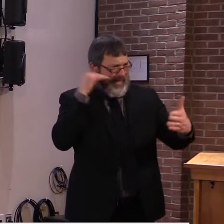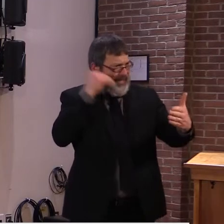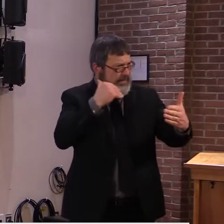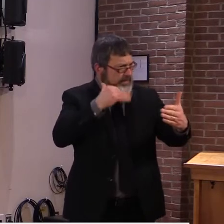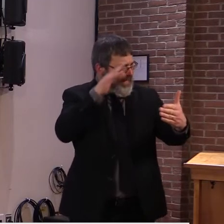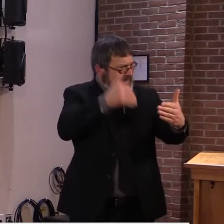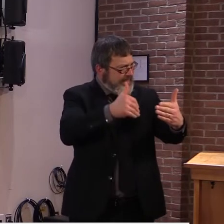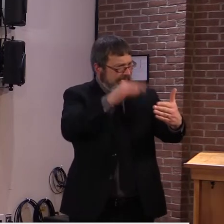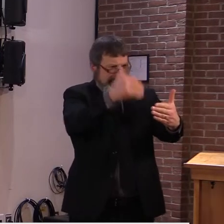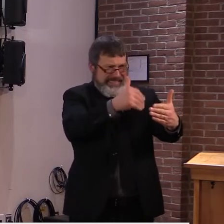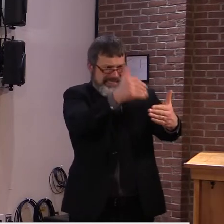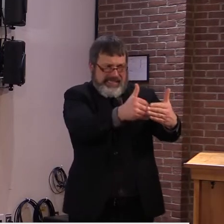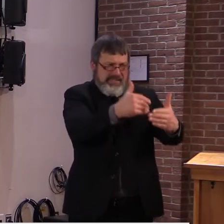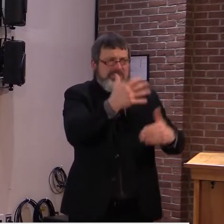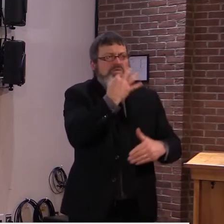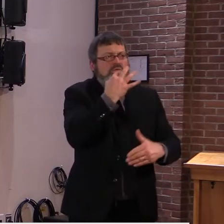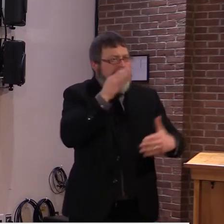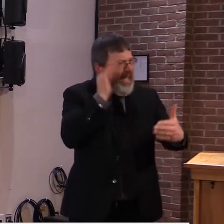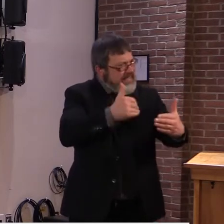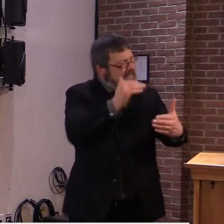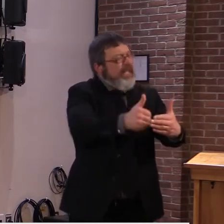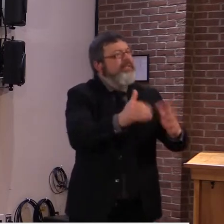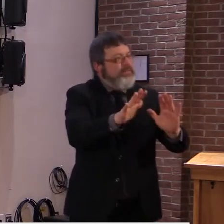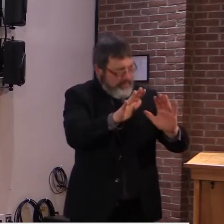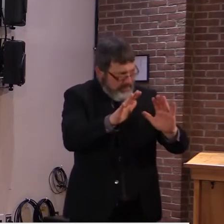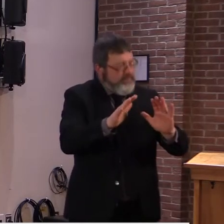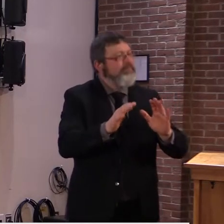year to come. I'll turn it back to the governor.